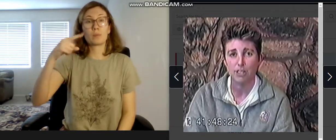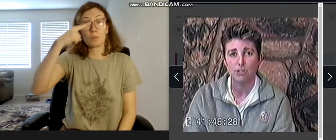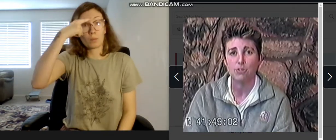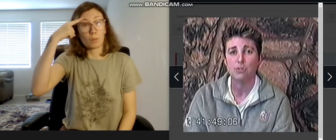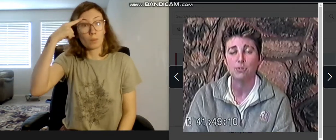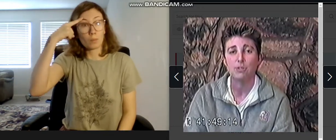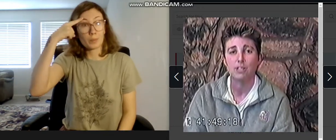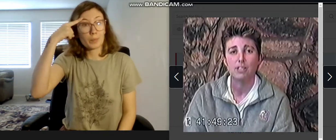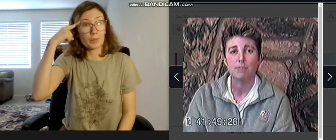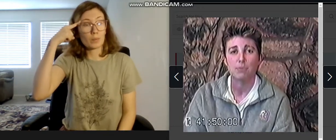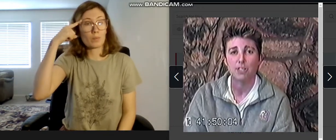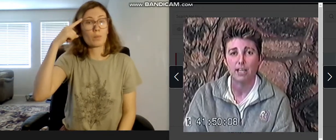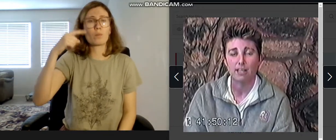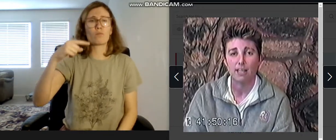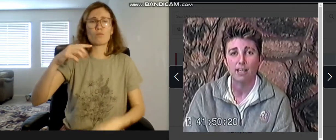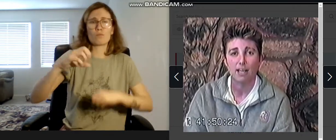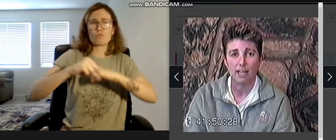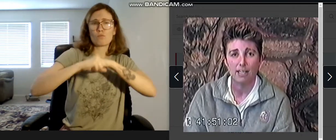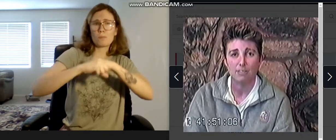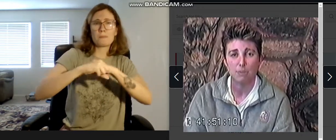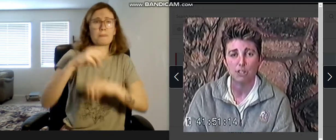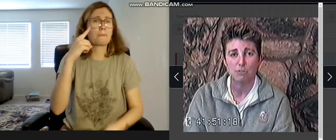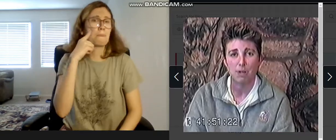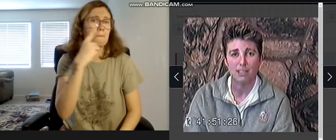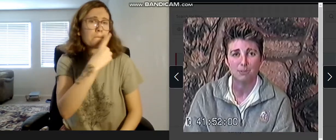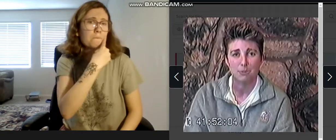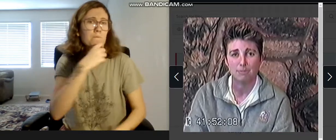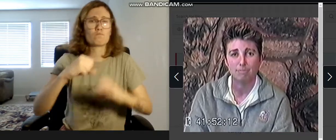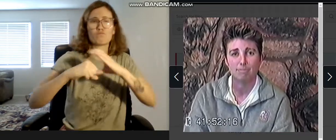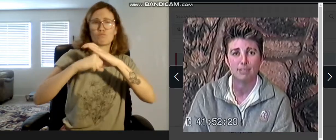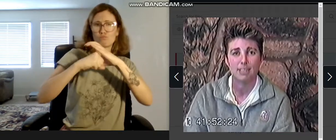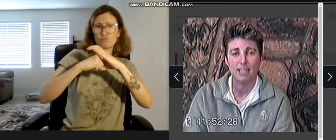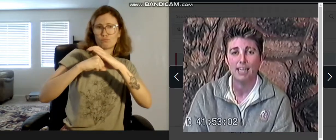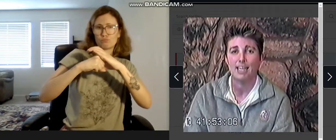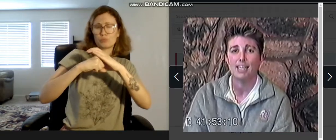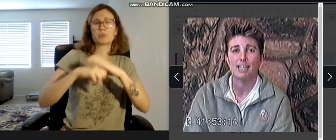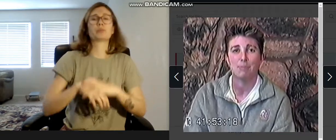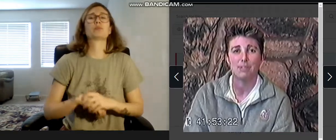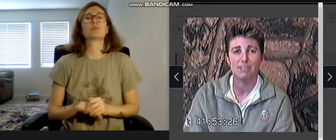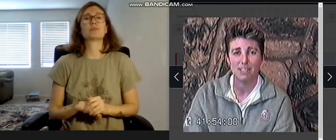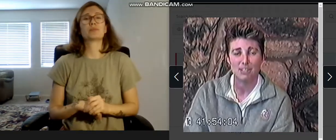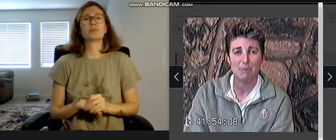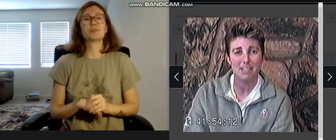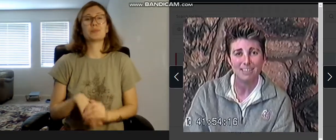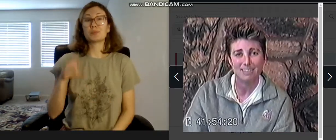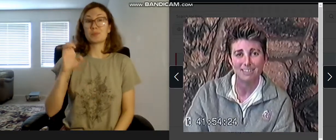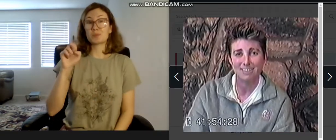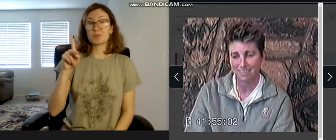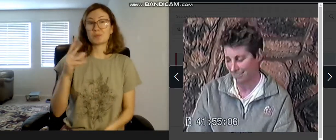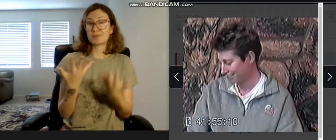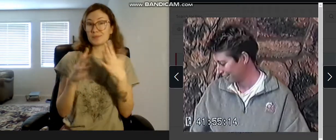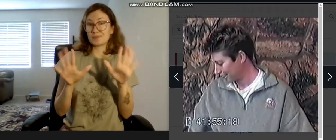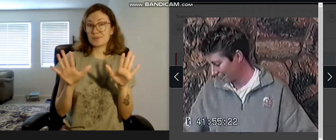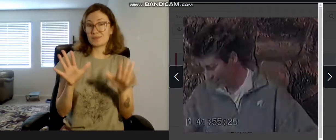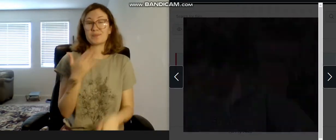bone, is to protect that eye as much as possible. And I believe that's about it.